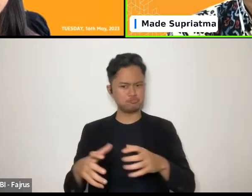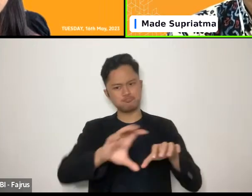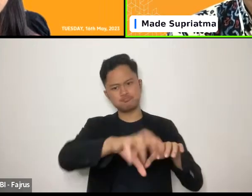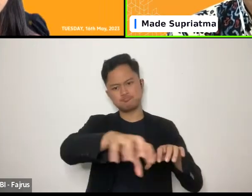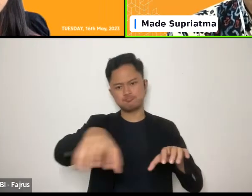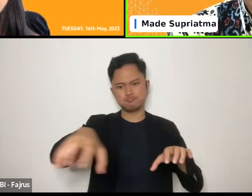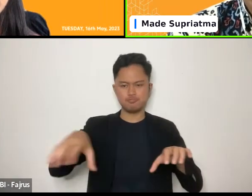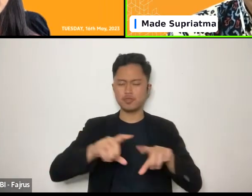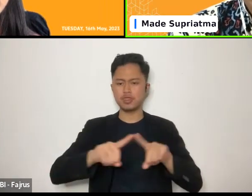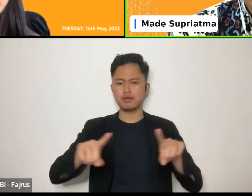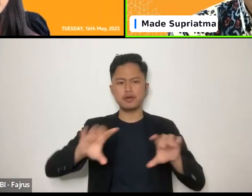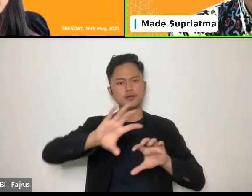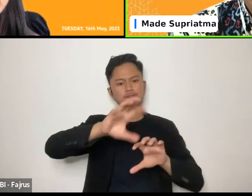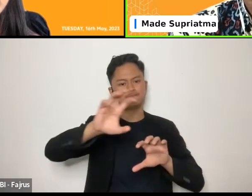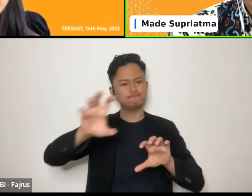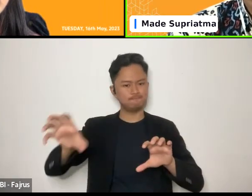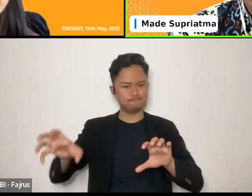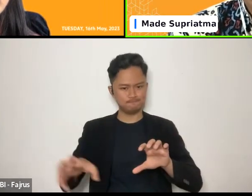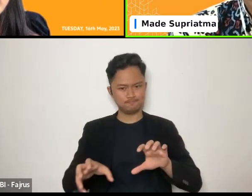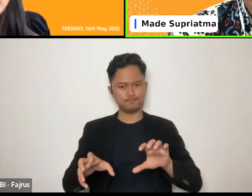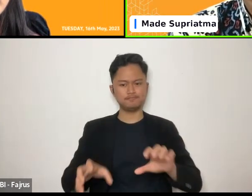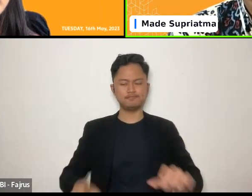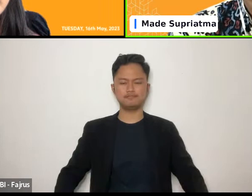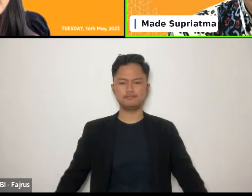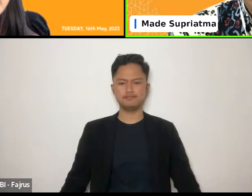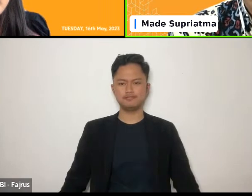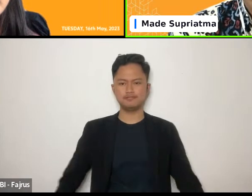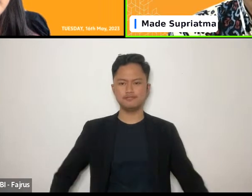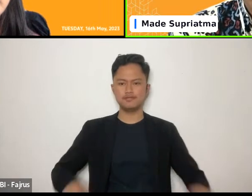I think then, yeah, sadly,